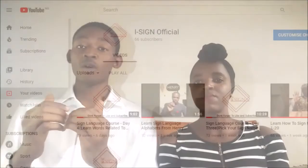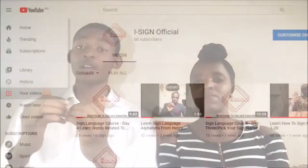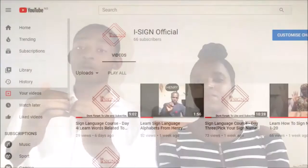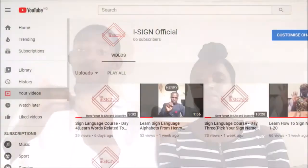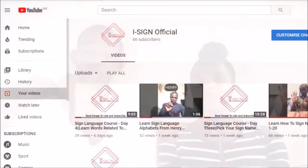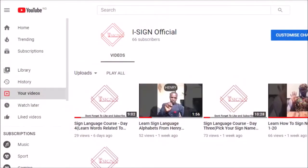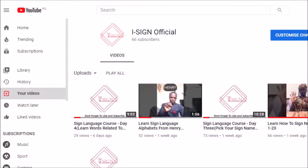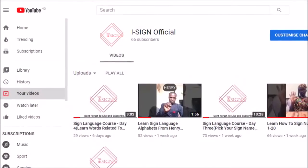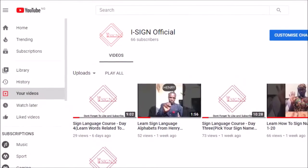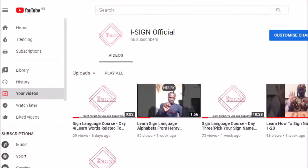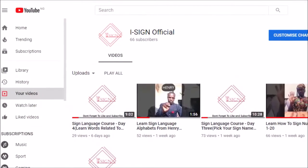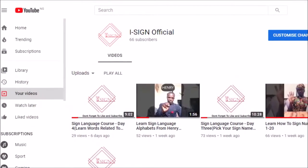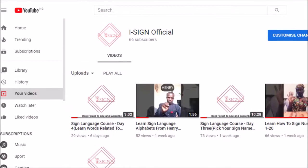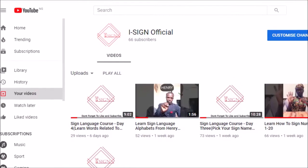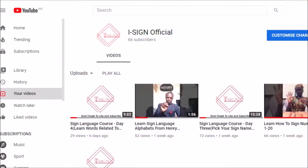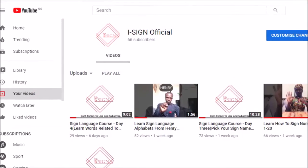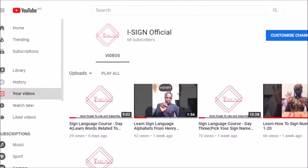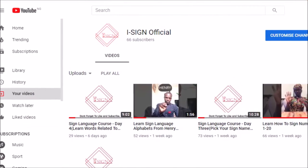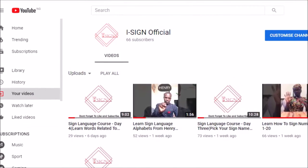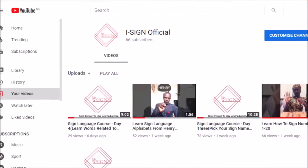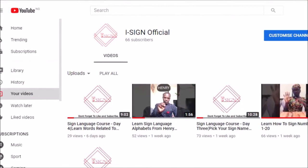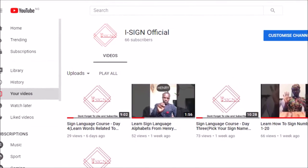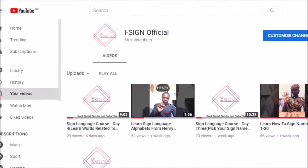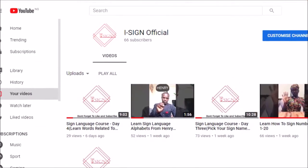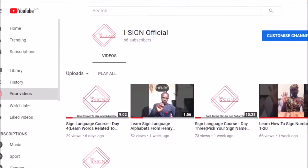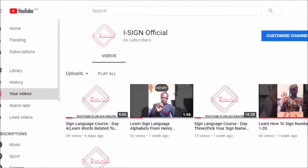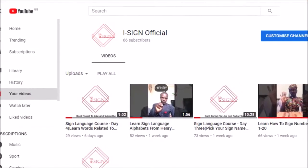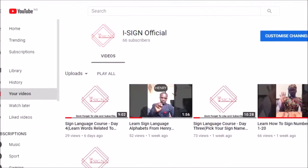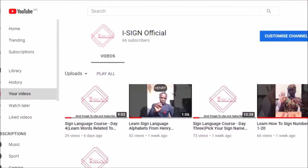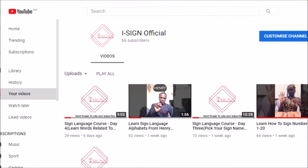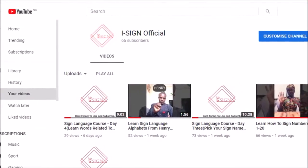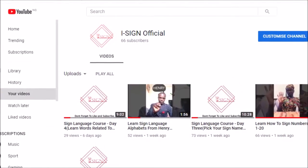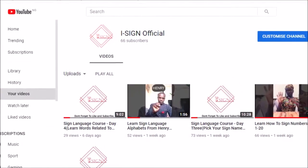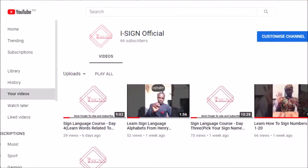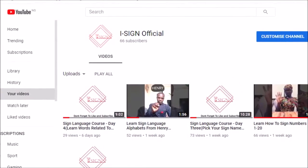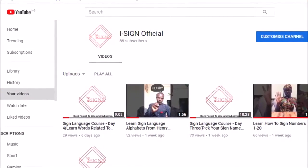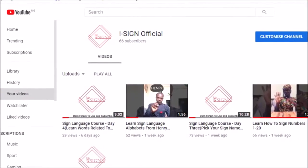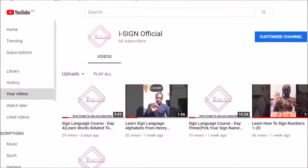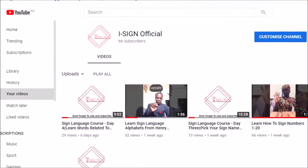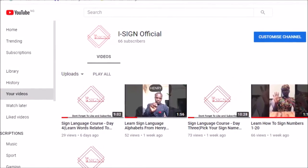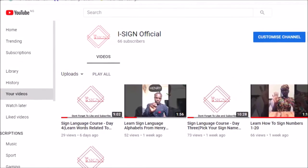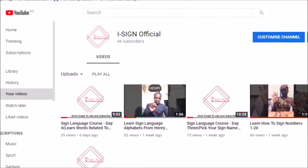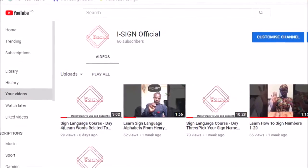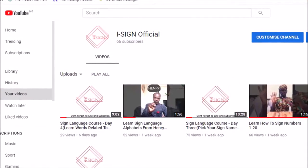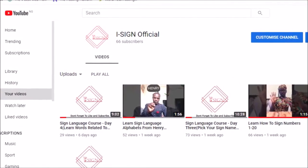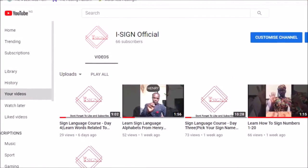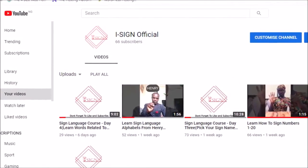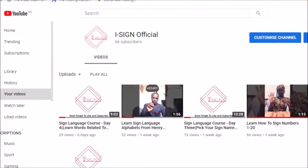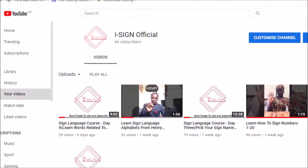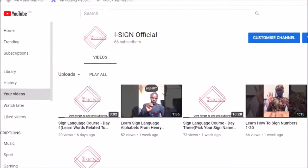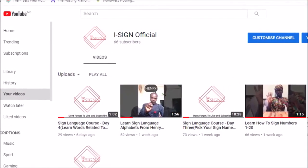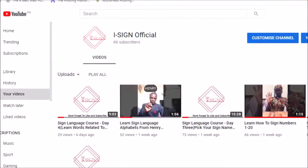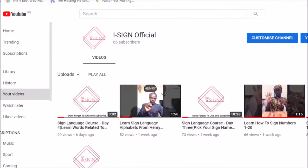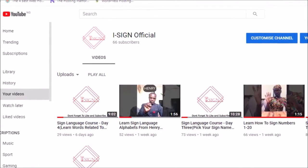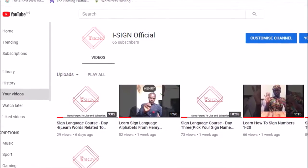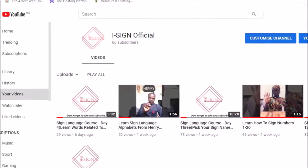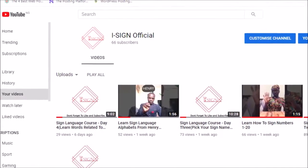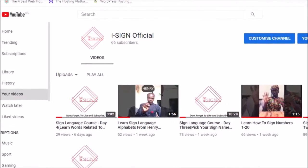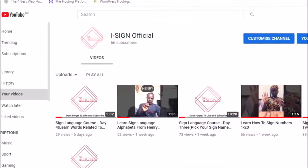our previous videos there and they'll be beneficial to you, and because we're going to be uploading some new and very cool videos on that channel and